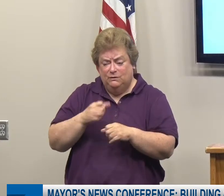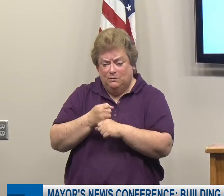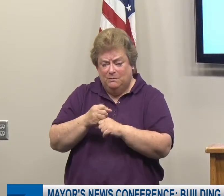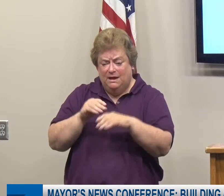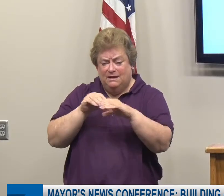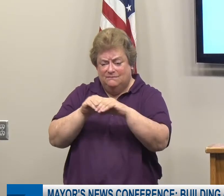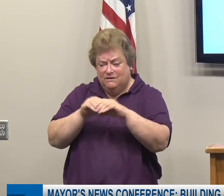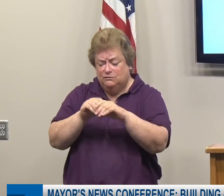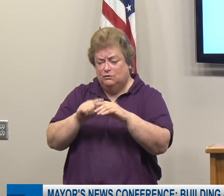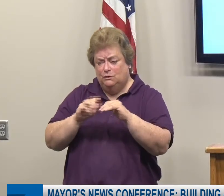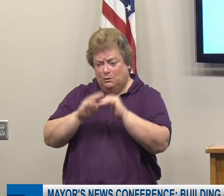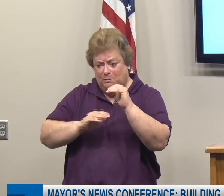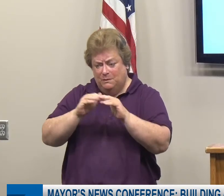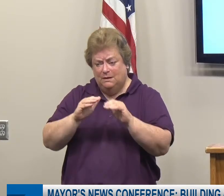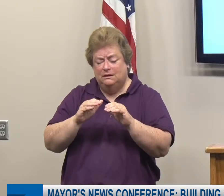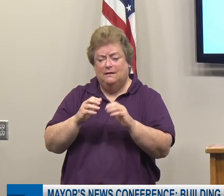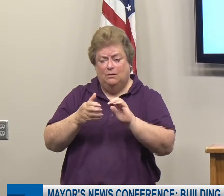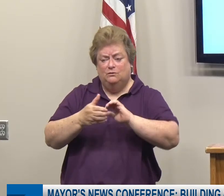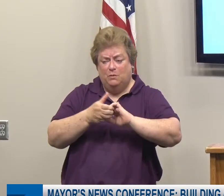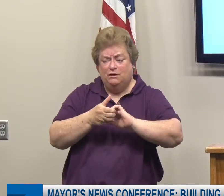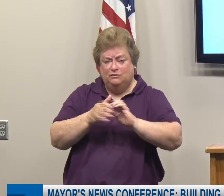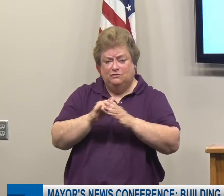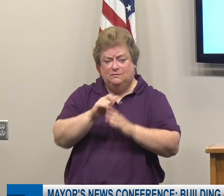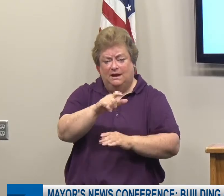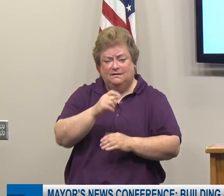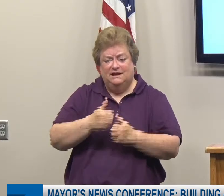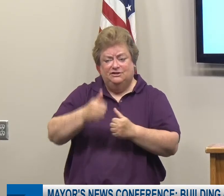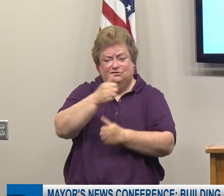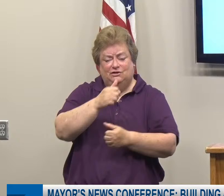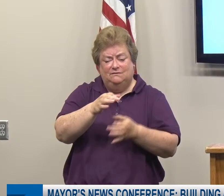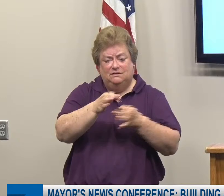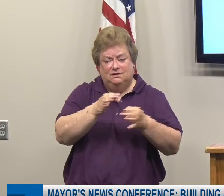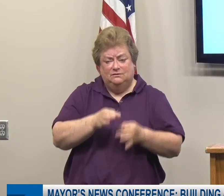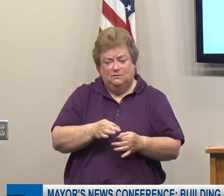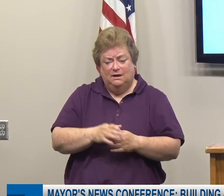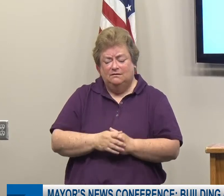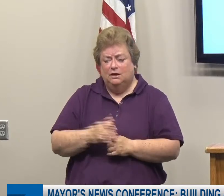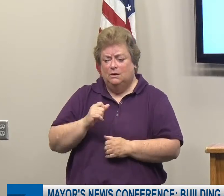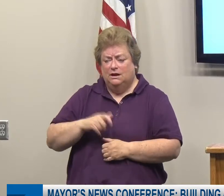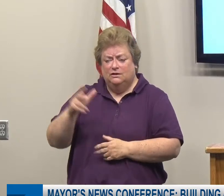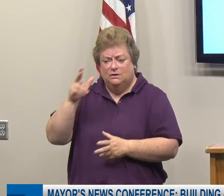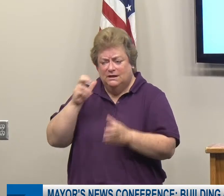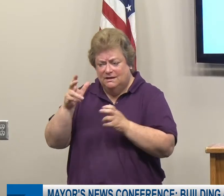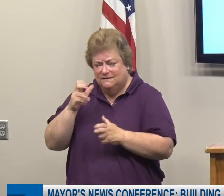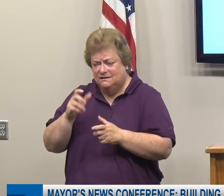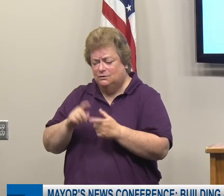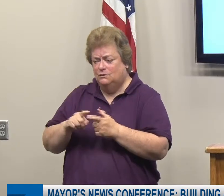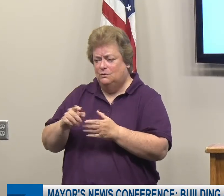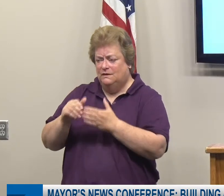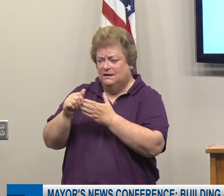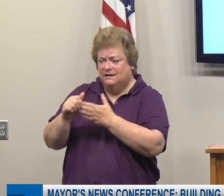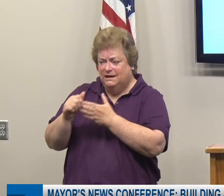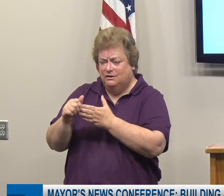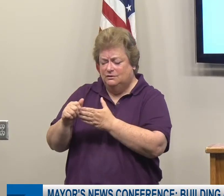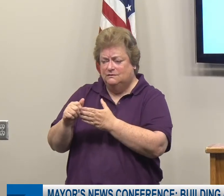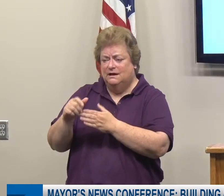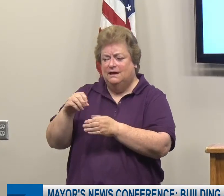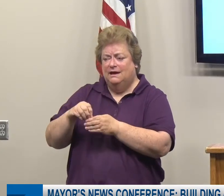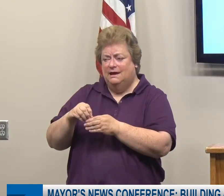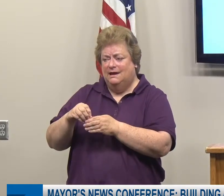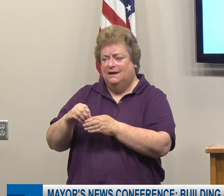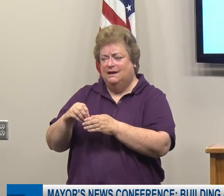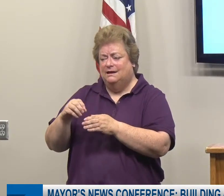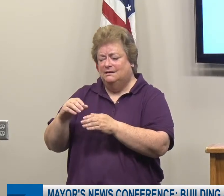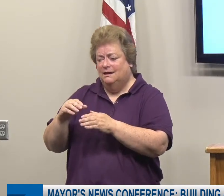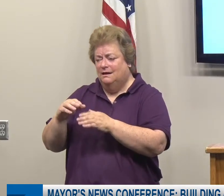building partnerships like the Chief described. It means listening to and learning from leaders in the fields of equity, diversity,